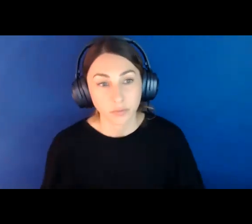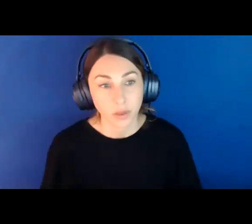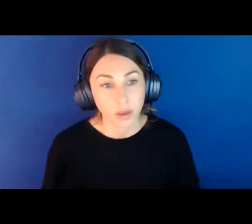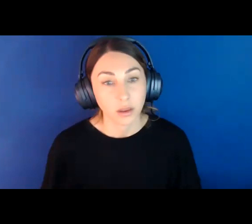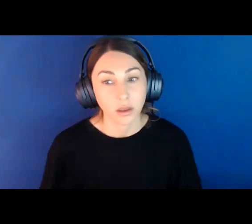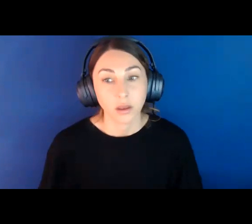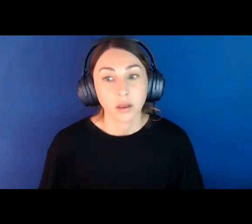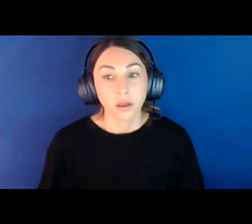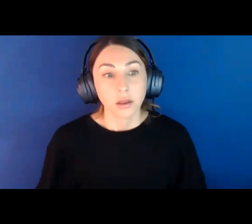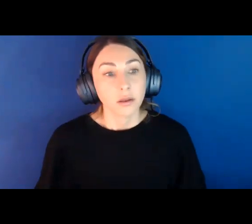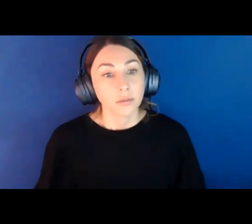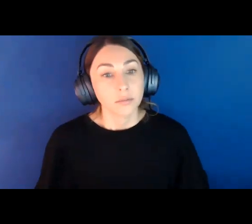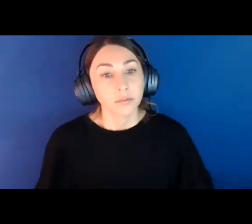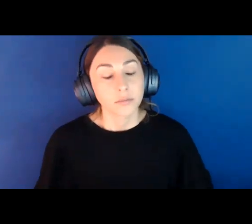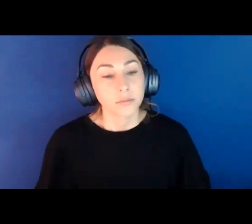So,